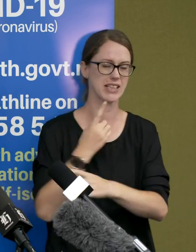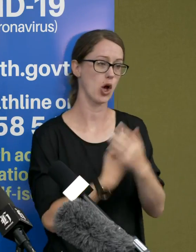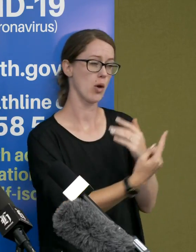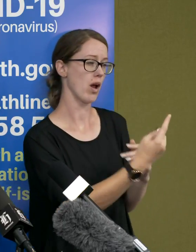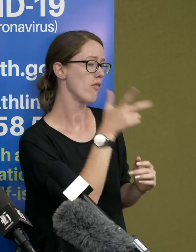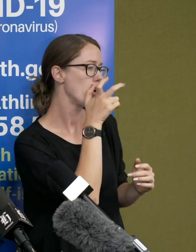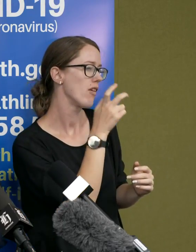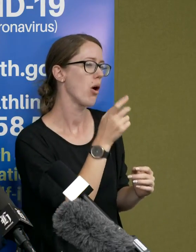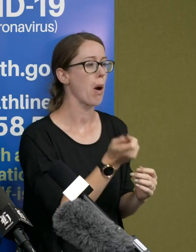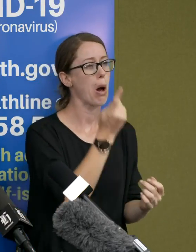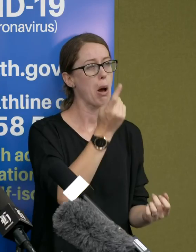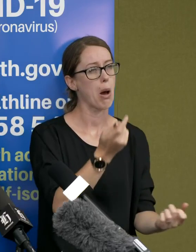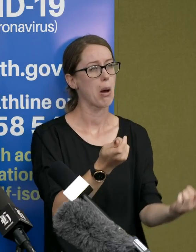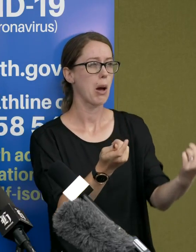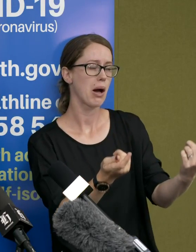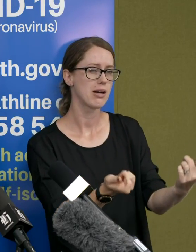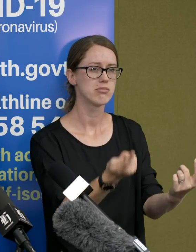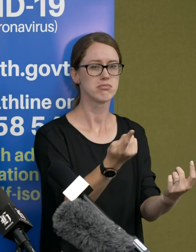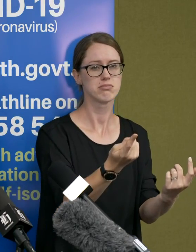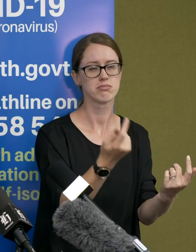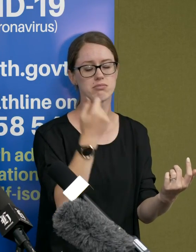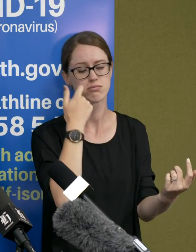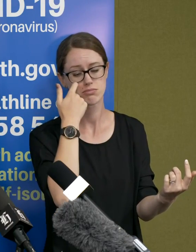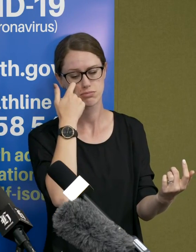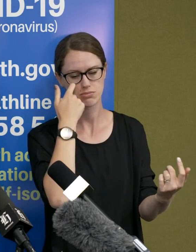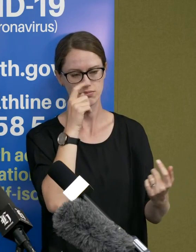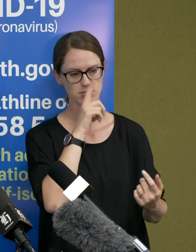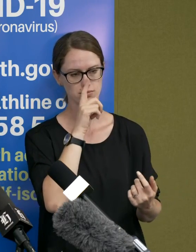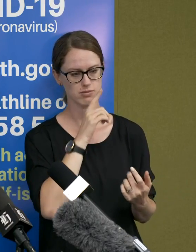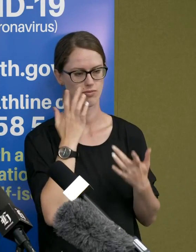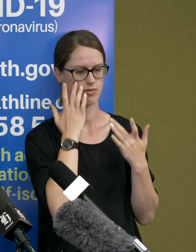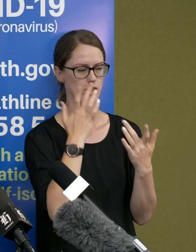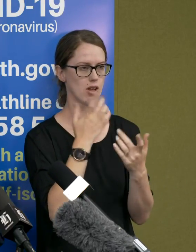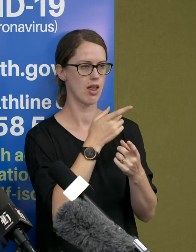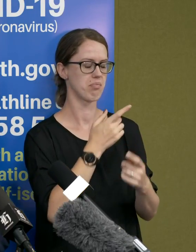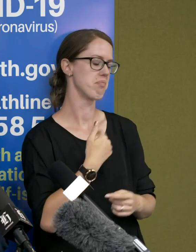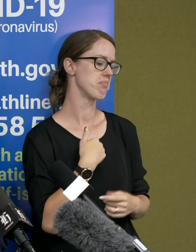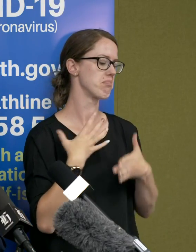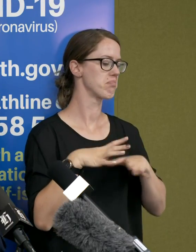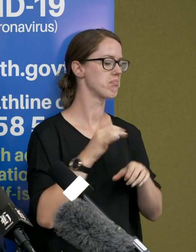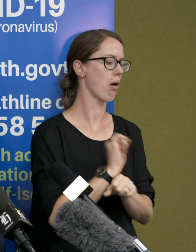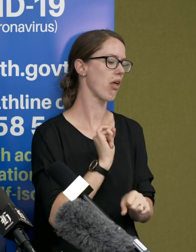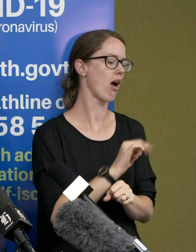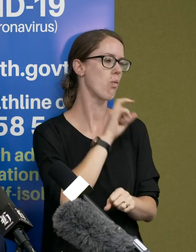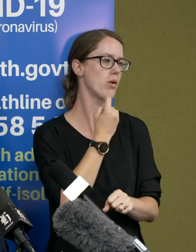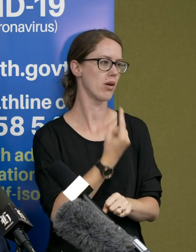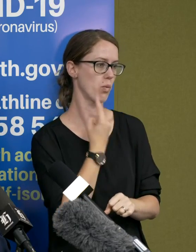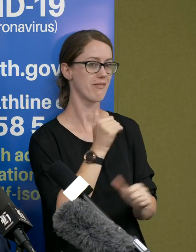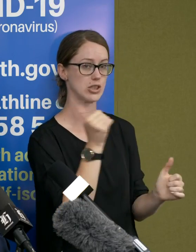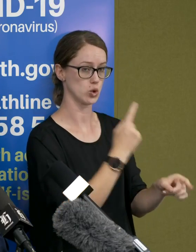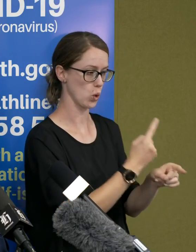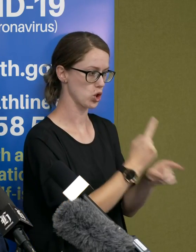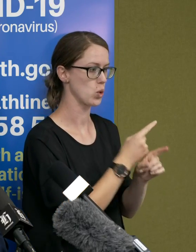about. There is the odd person who's come through and perhaps expressed a view they weren't going to self-isolate, and they've been spoken